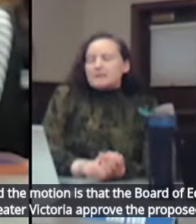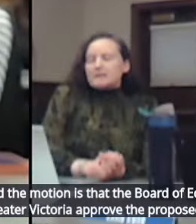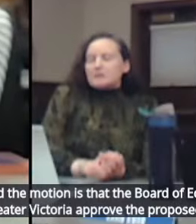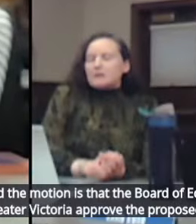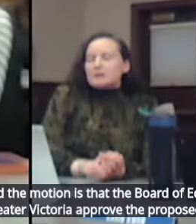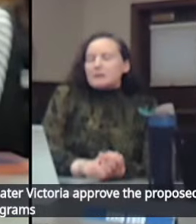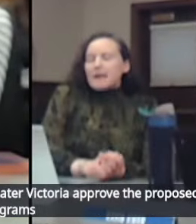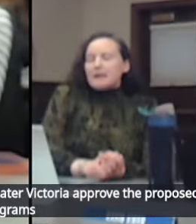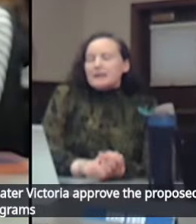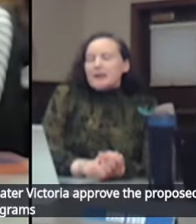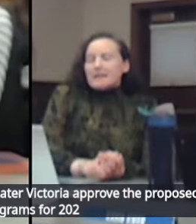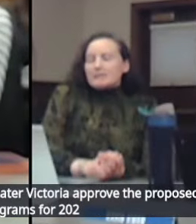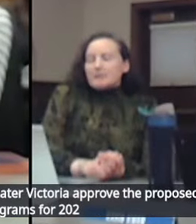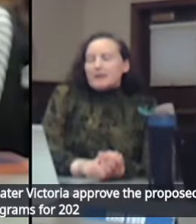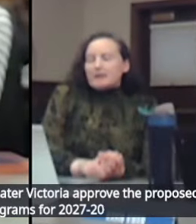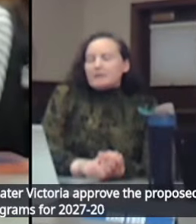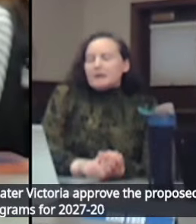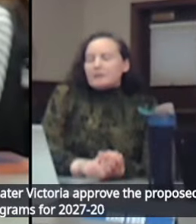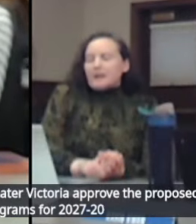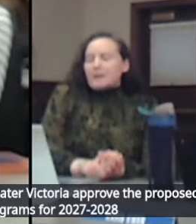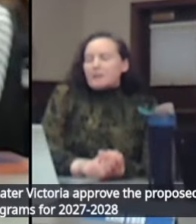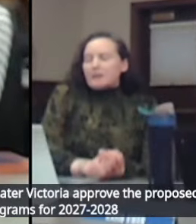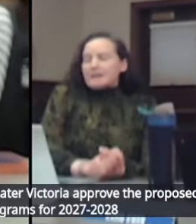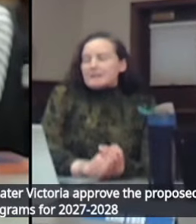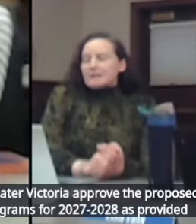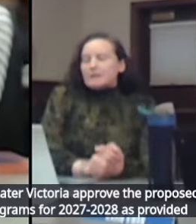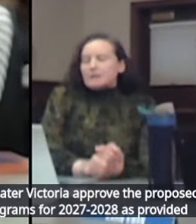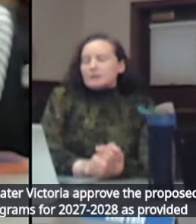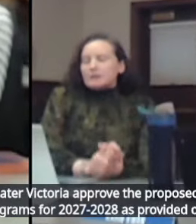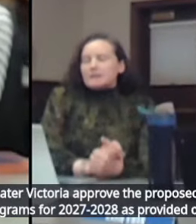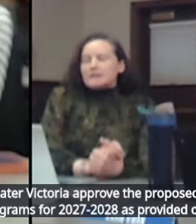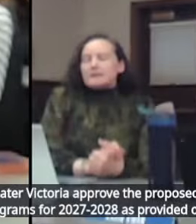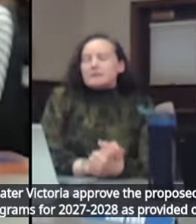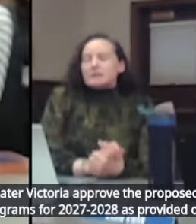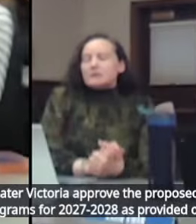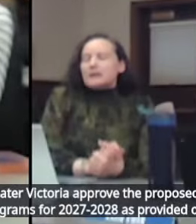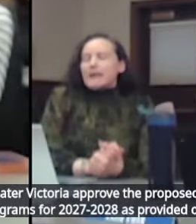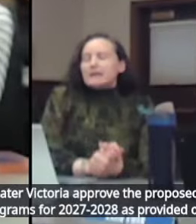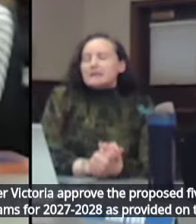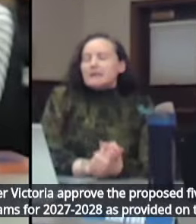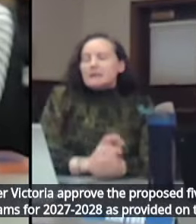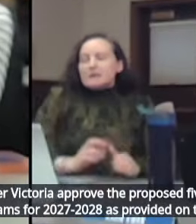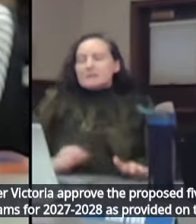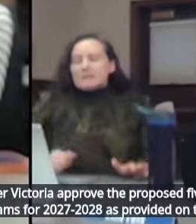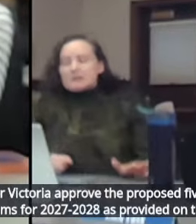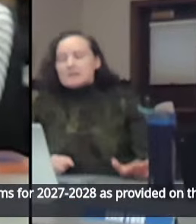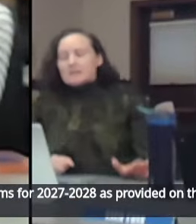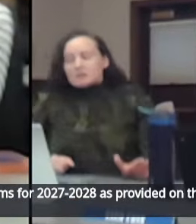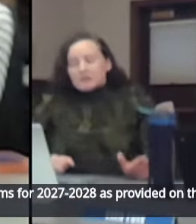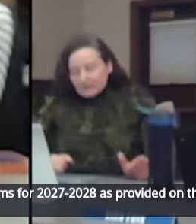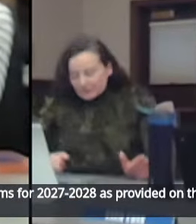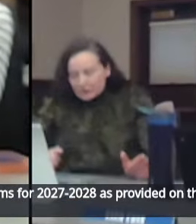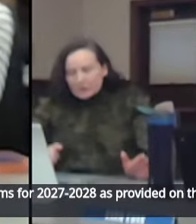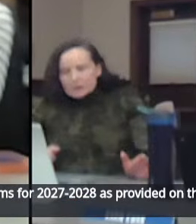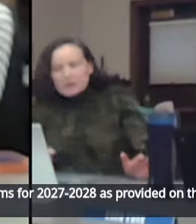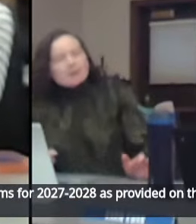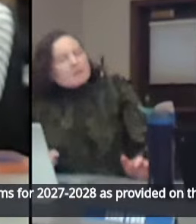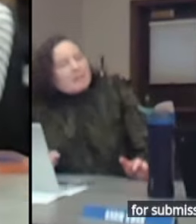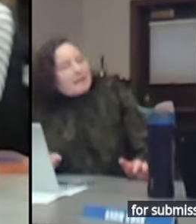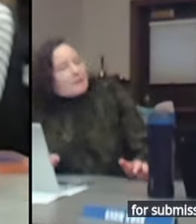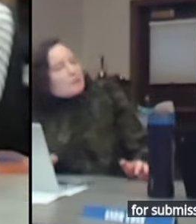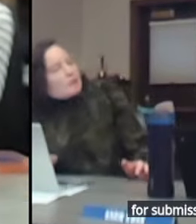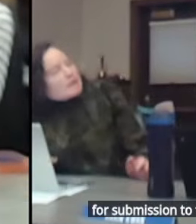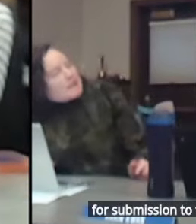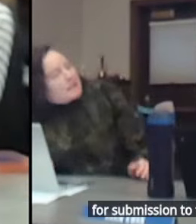for 2027-2028, as provided on the 5-year capital plan summary for 2027-2028, for submission to the Ministry of